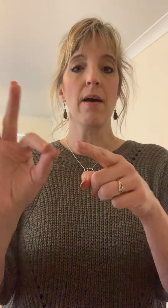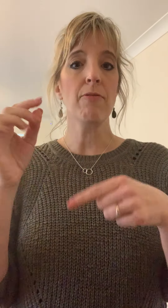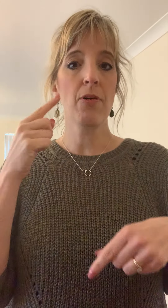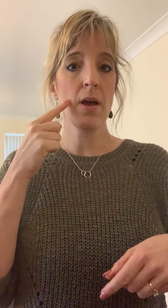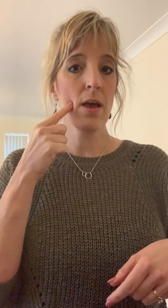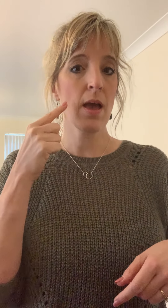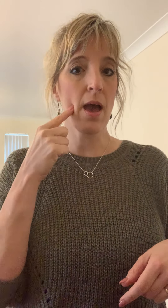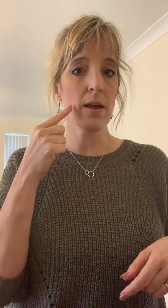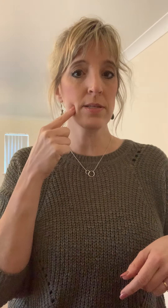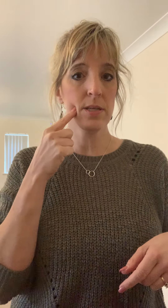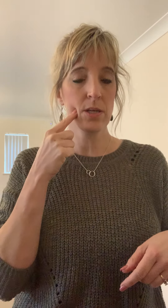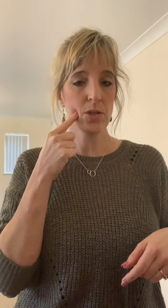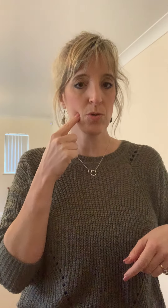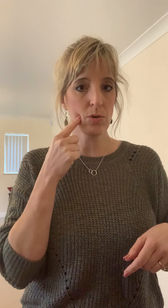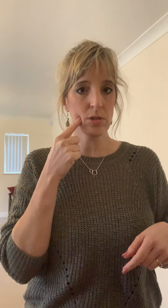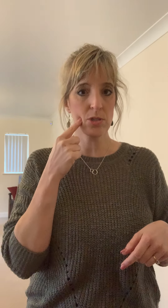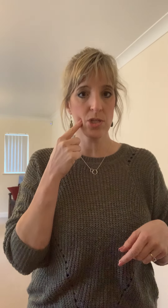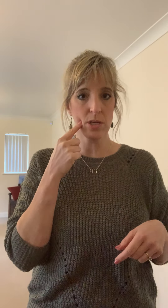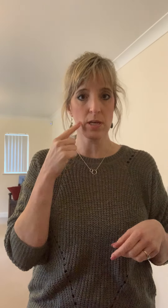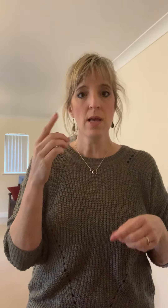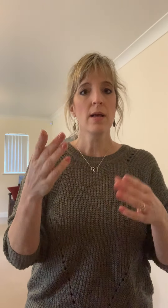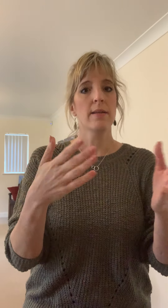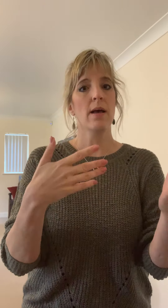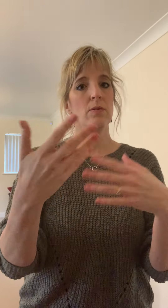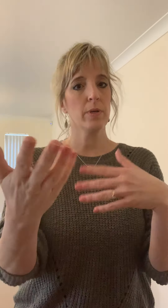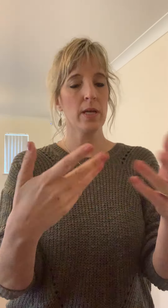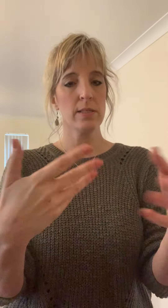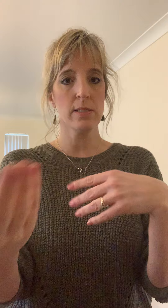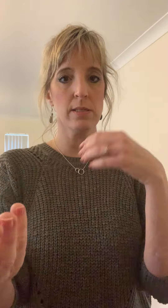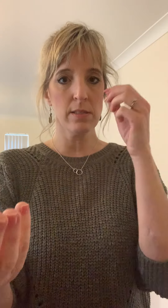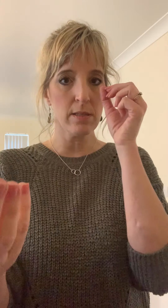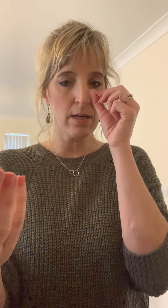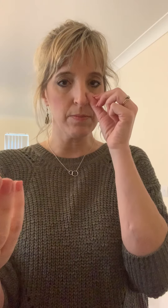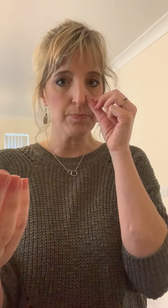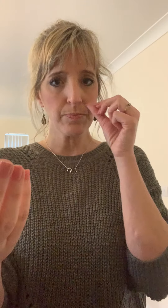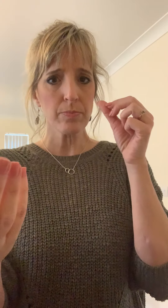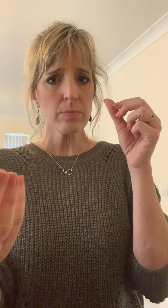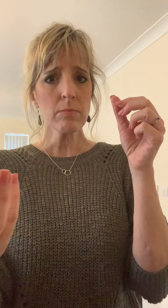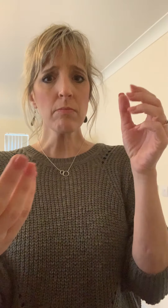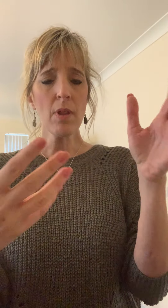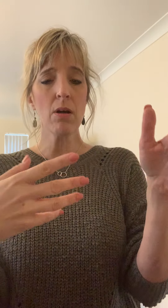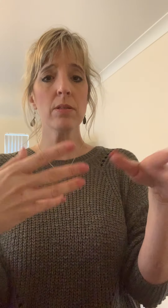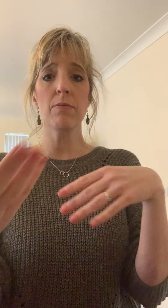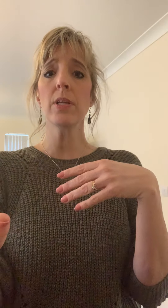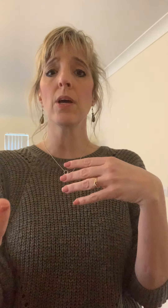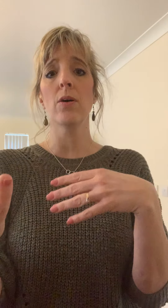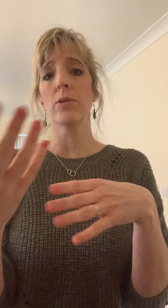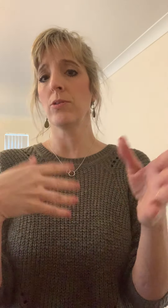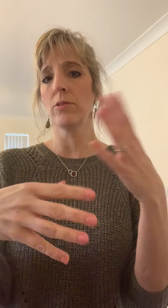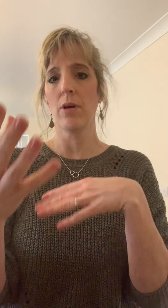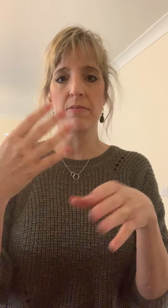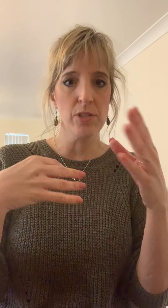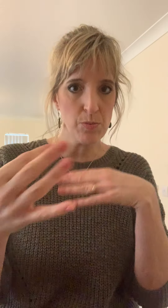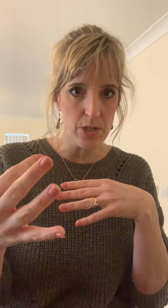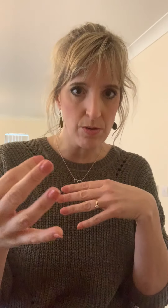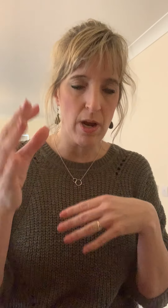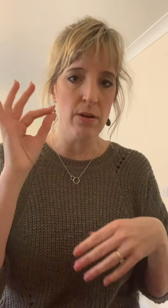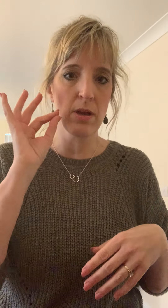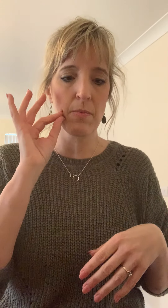F at your cheek. Now, because this is on the video, you'll have to switch it around. I mean,